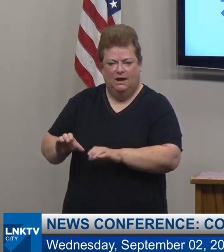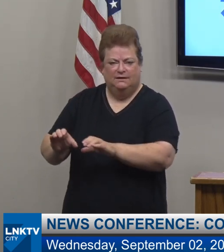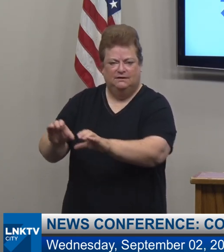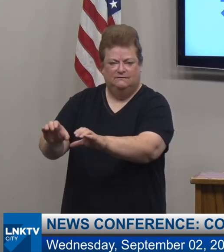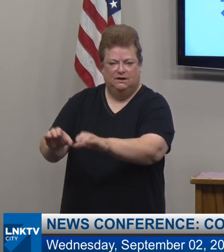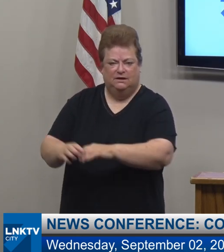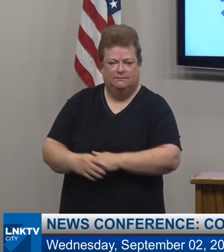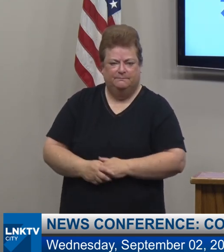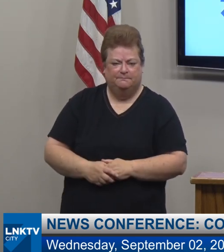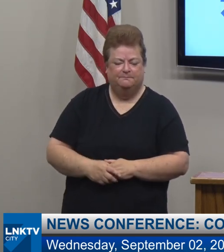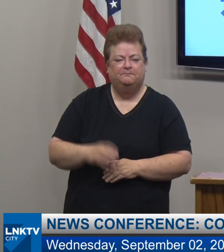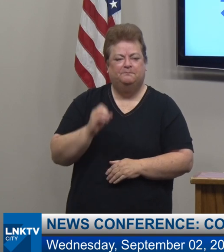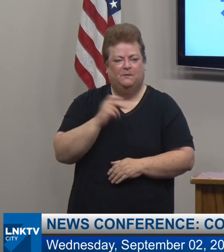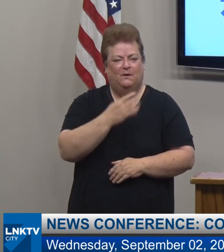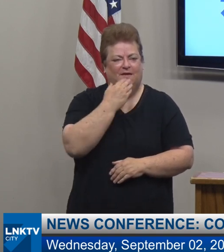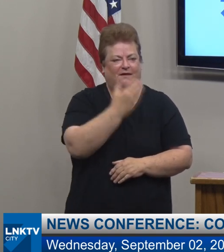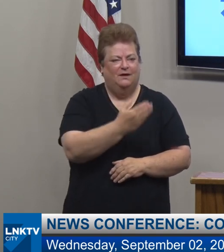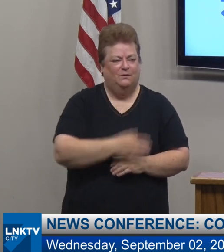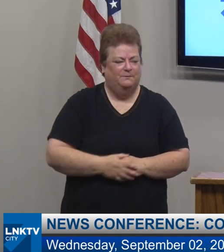Thank you.